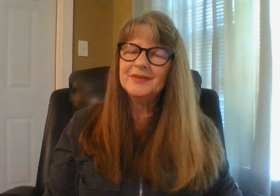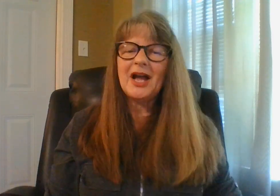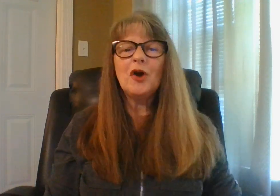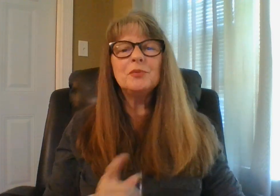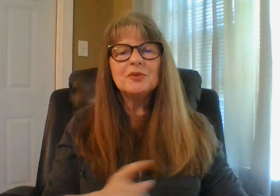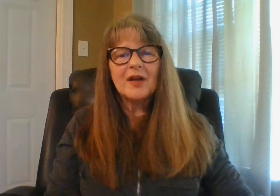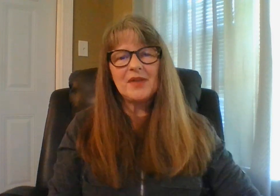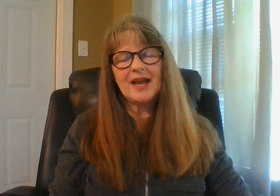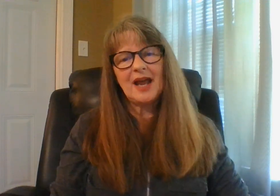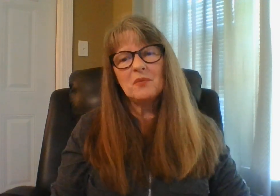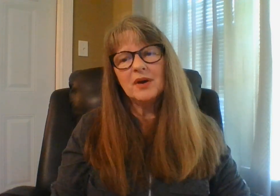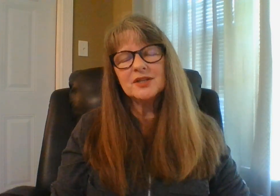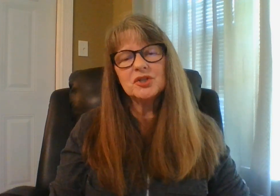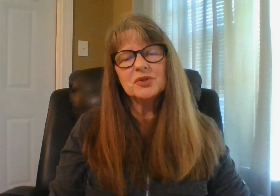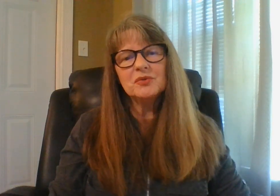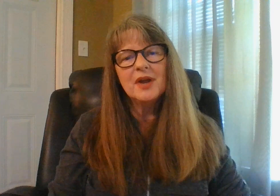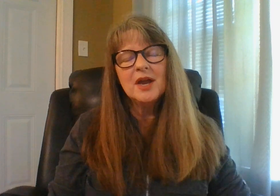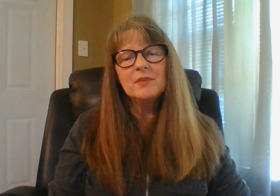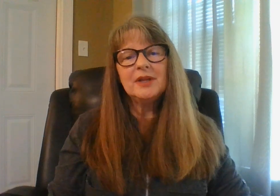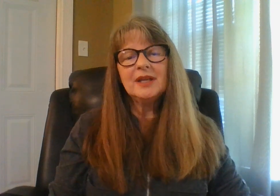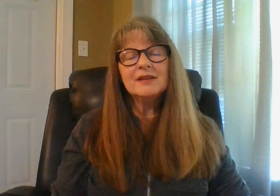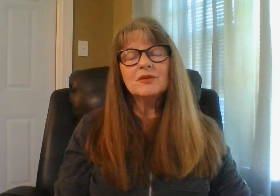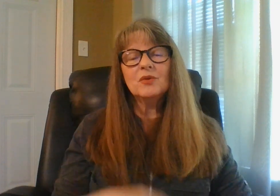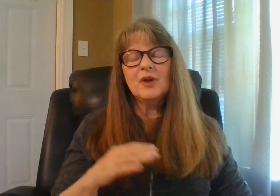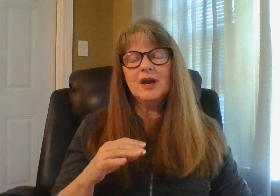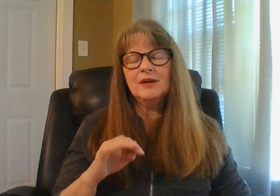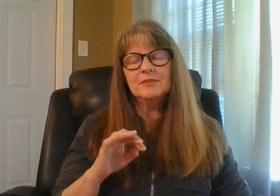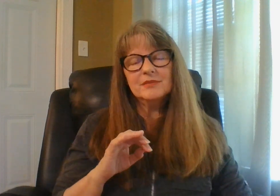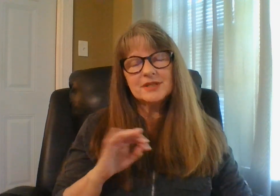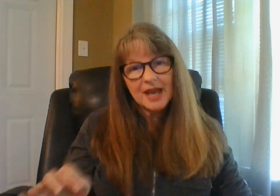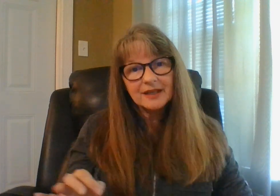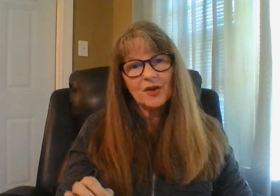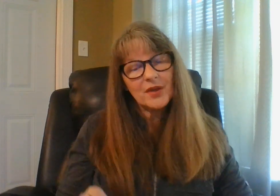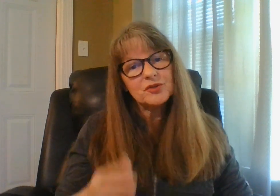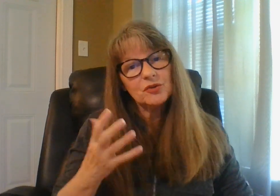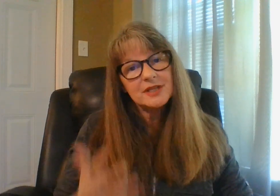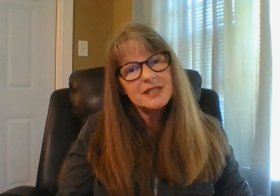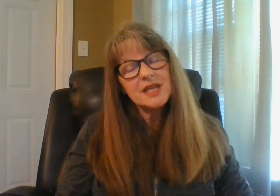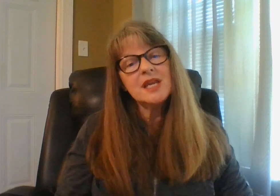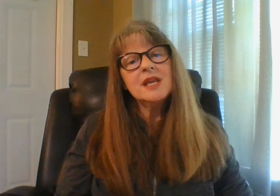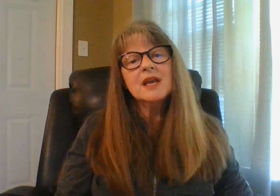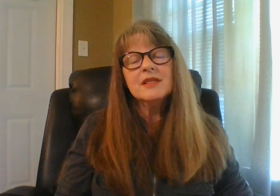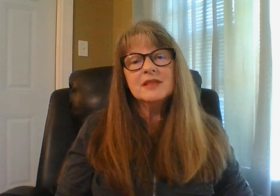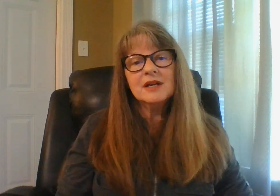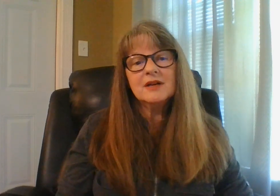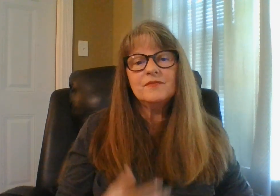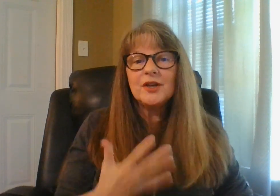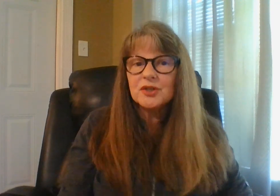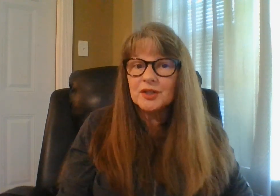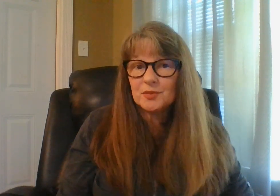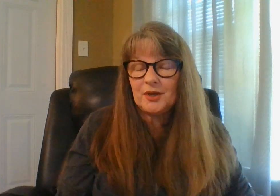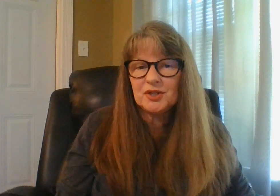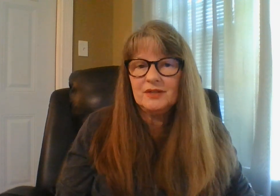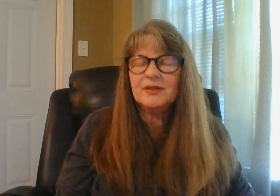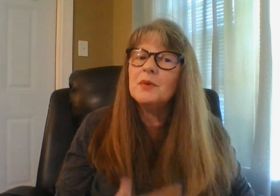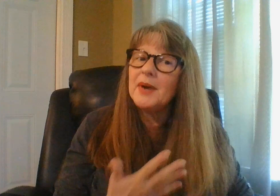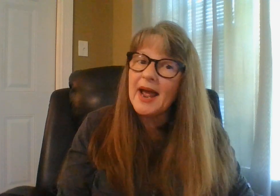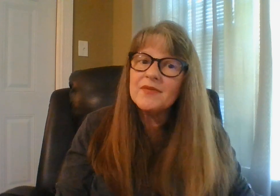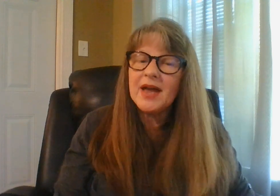I hope you got that. I wanted to be silent on that so you can see the facial expression, that we would have that